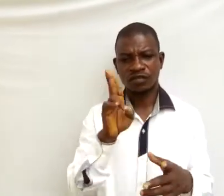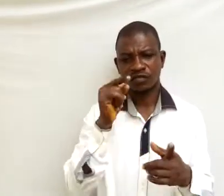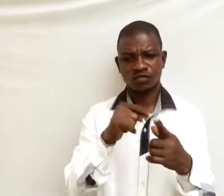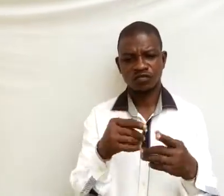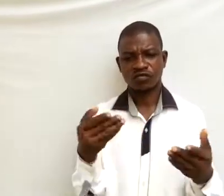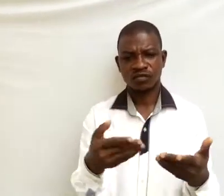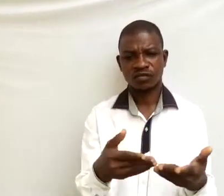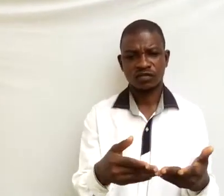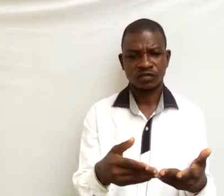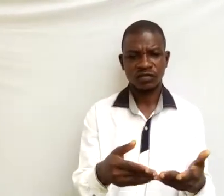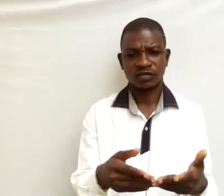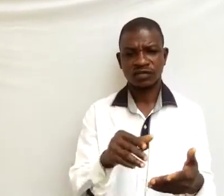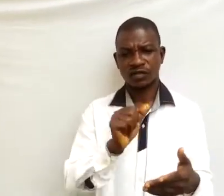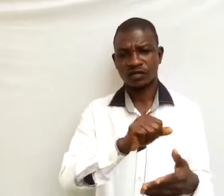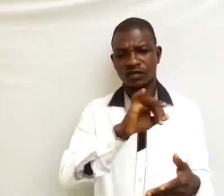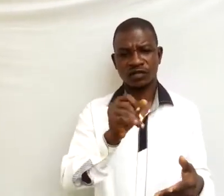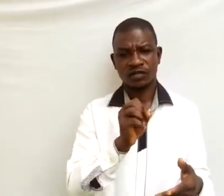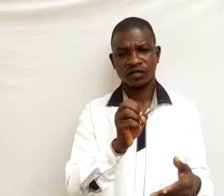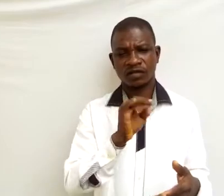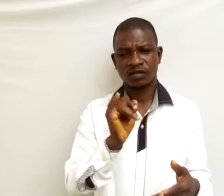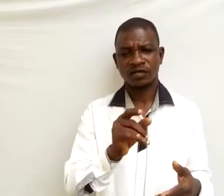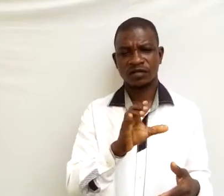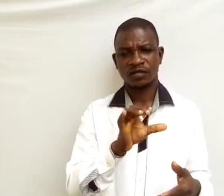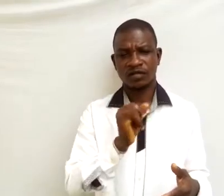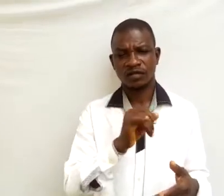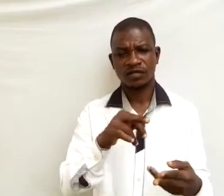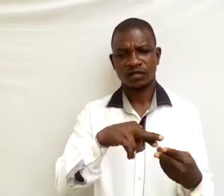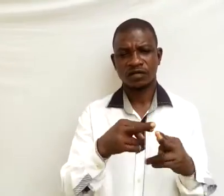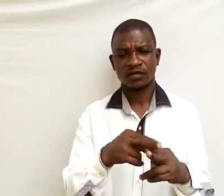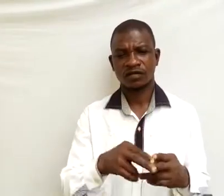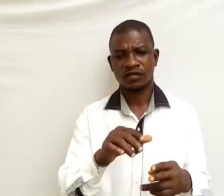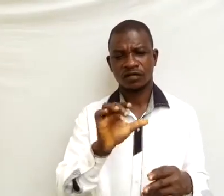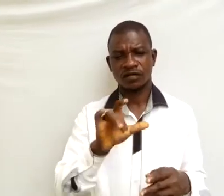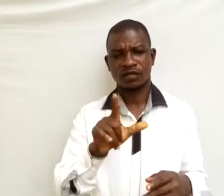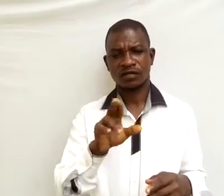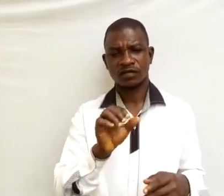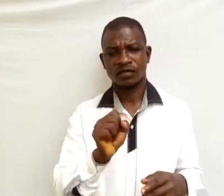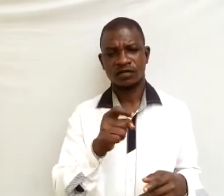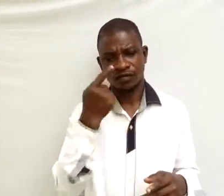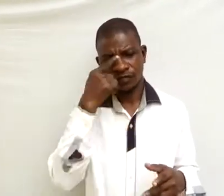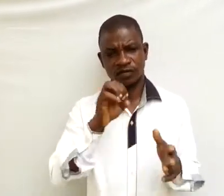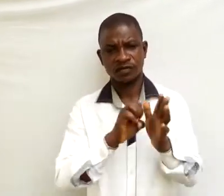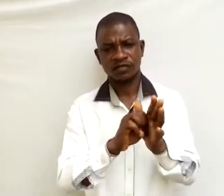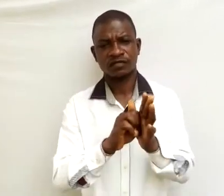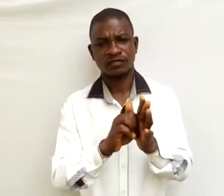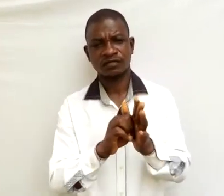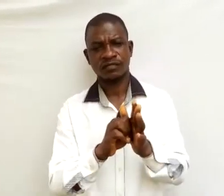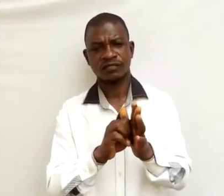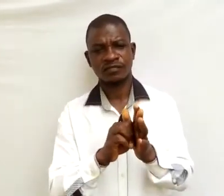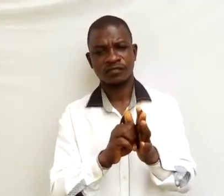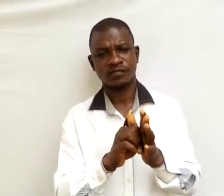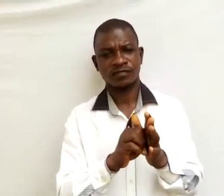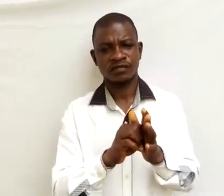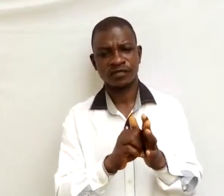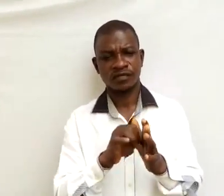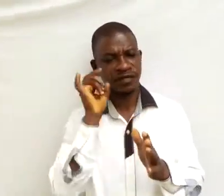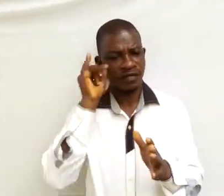introduce adjectival or relative clauses. For example, he clung to